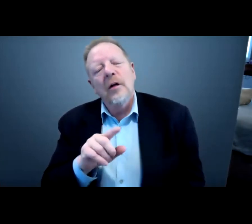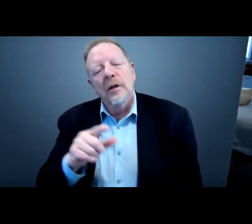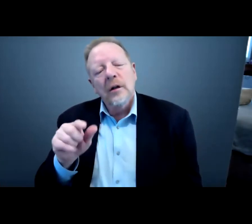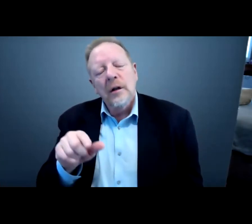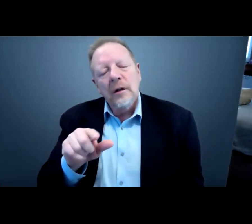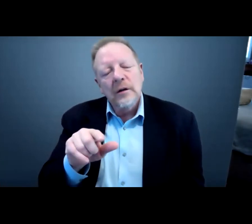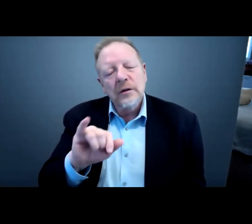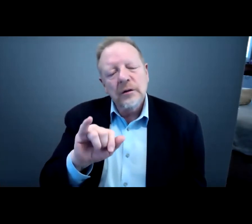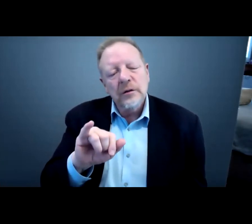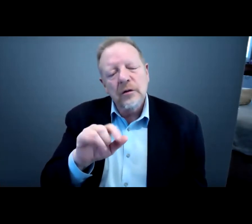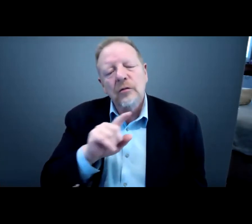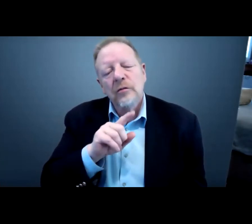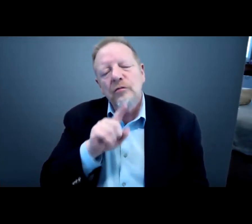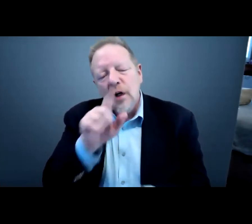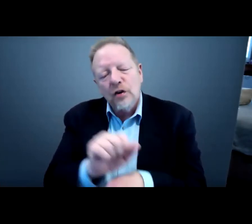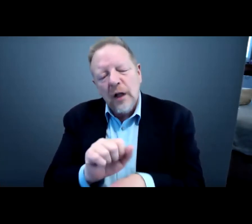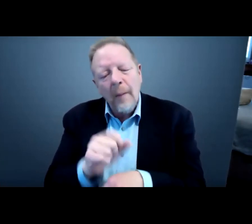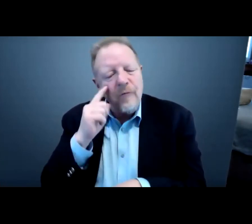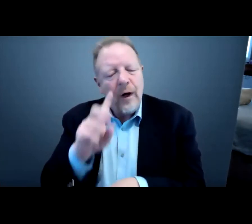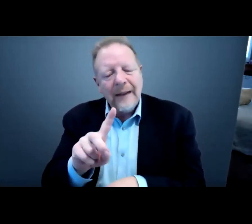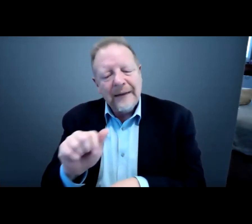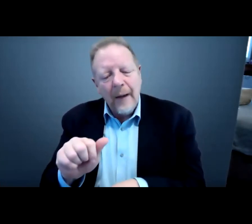which gave disabled workers